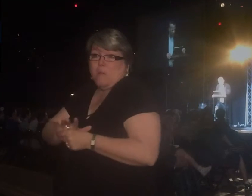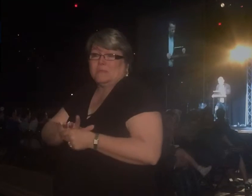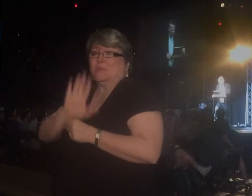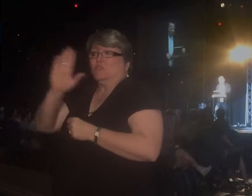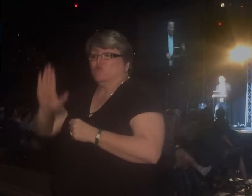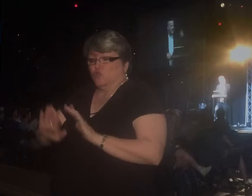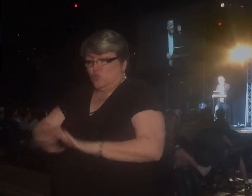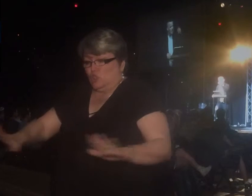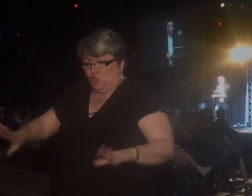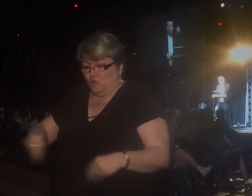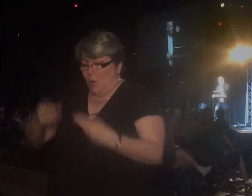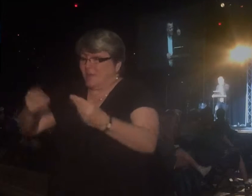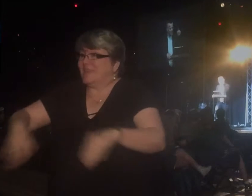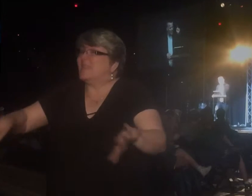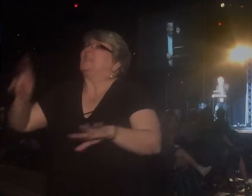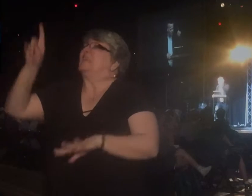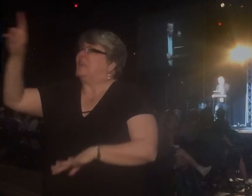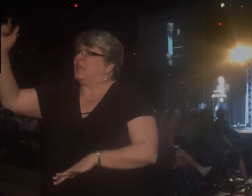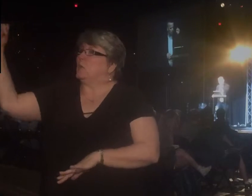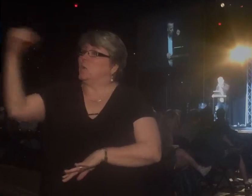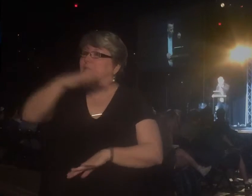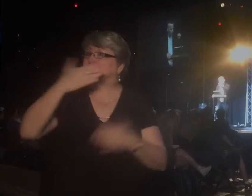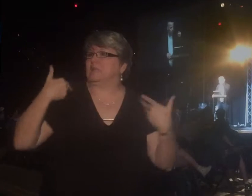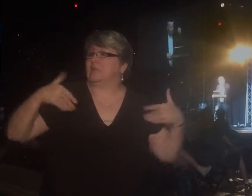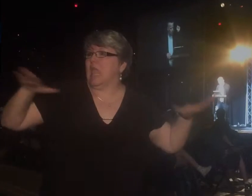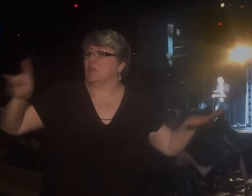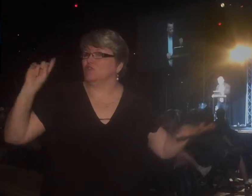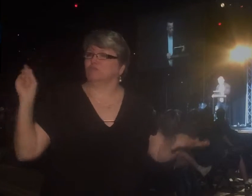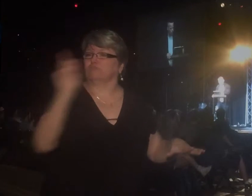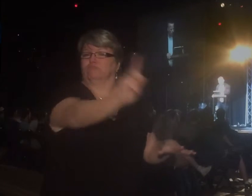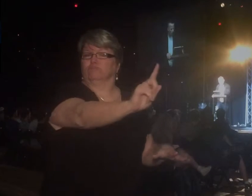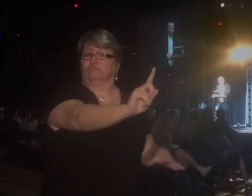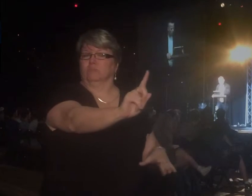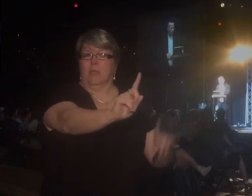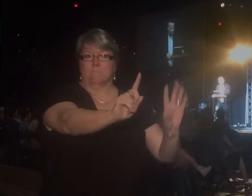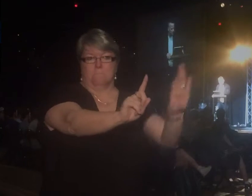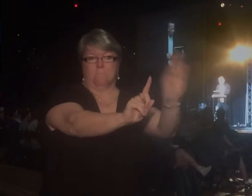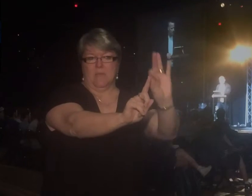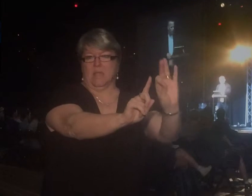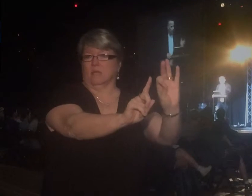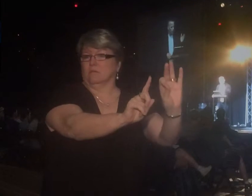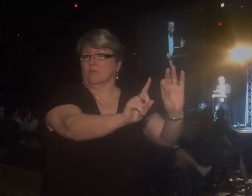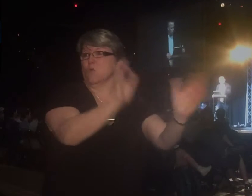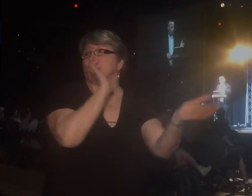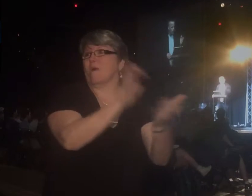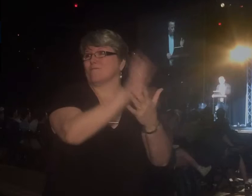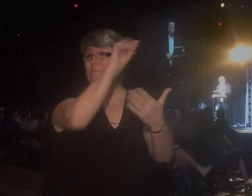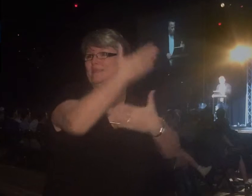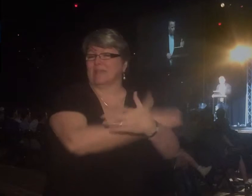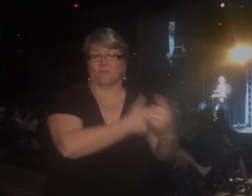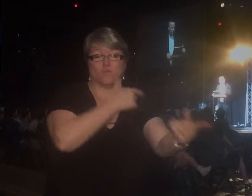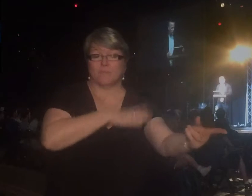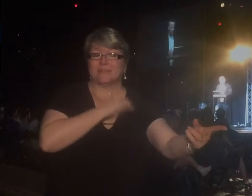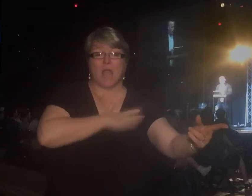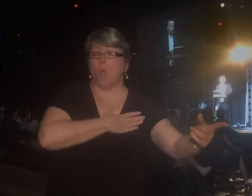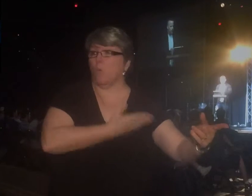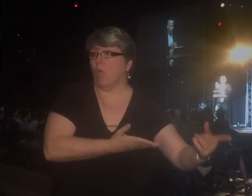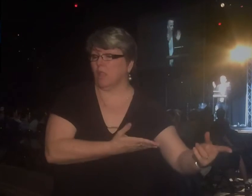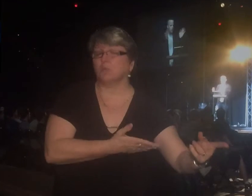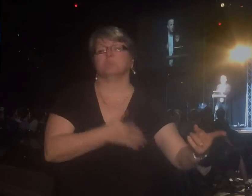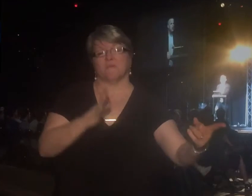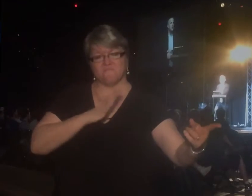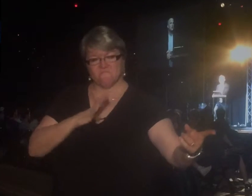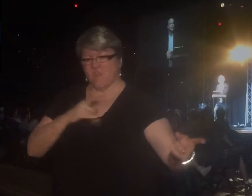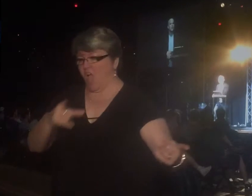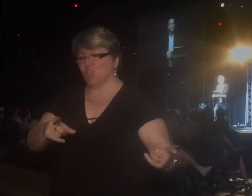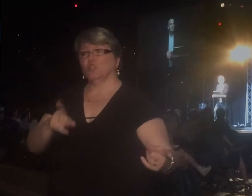your offspring I will give this land, he will send an angel before you and will take a wife for my son. But if the woman's not willing to follow you, then